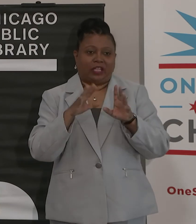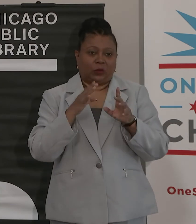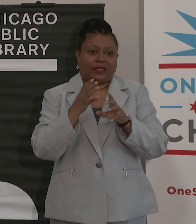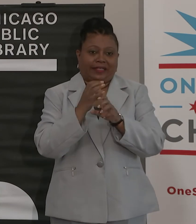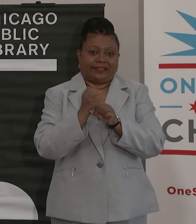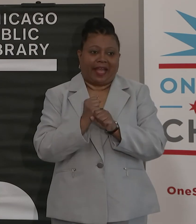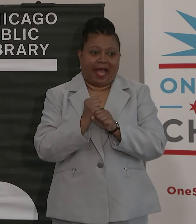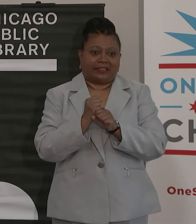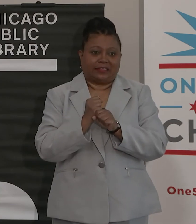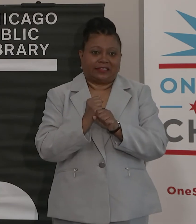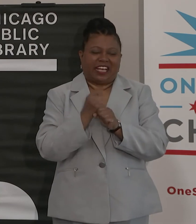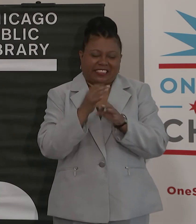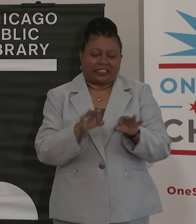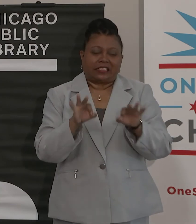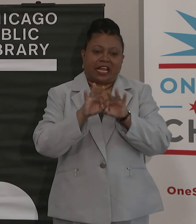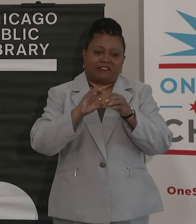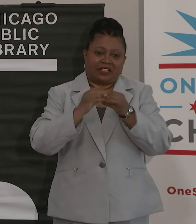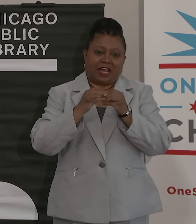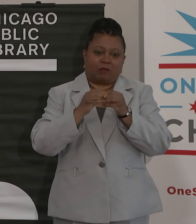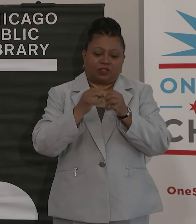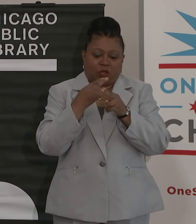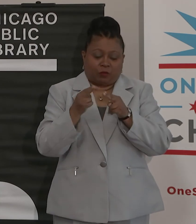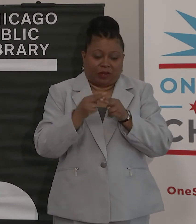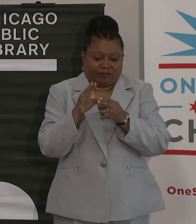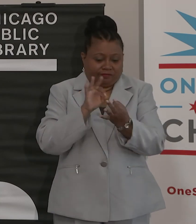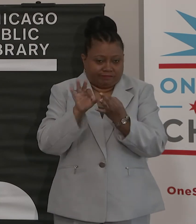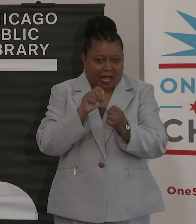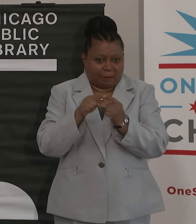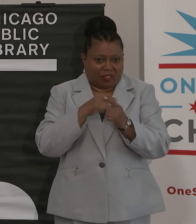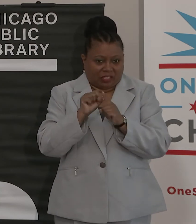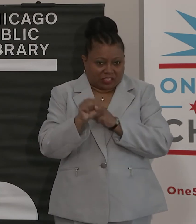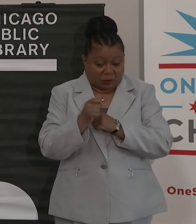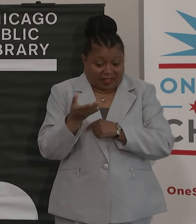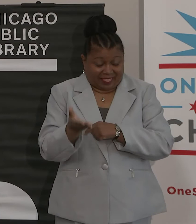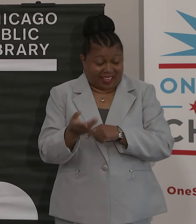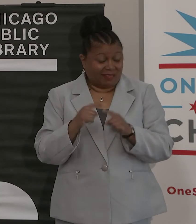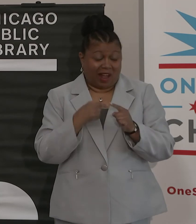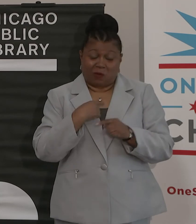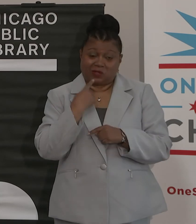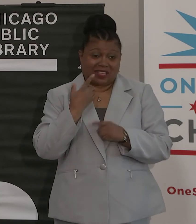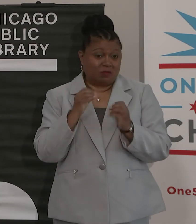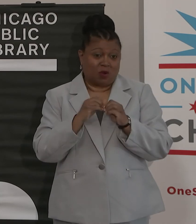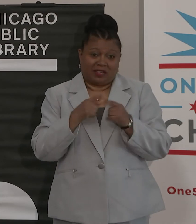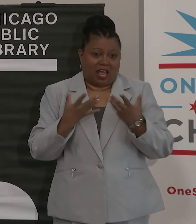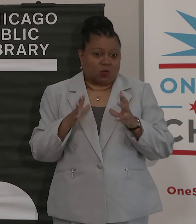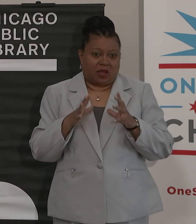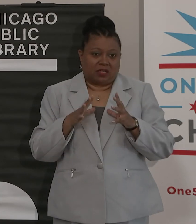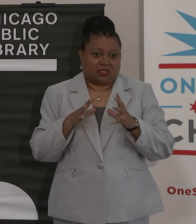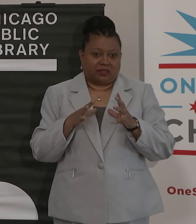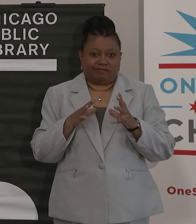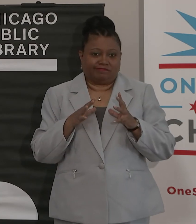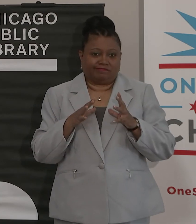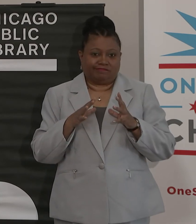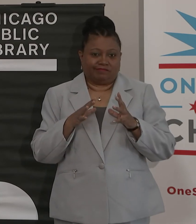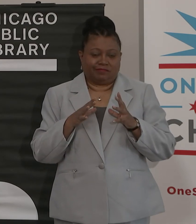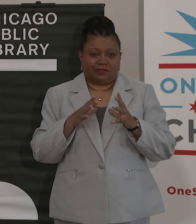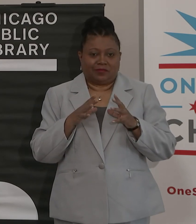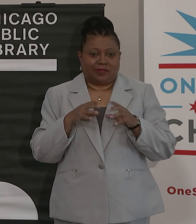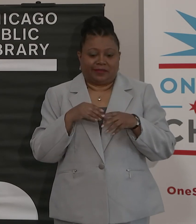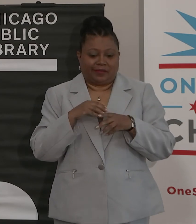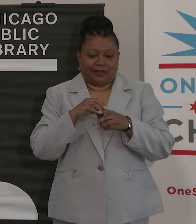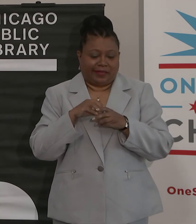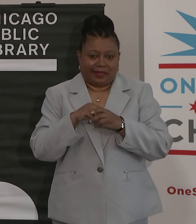gotten a significant number of briefings about the circumstances there. But I won't say more because I don't want to get ahead of